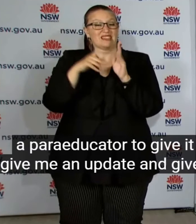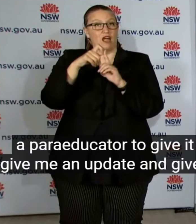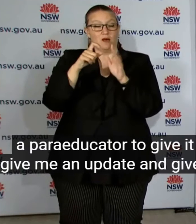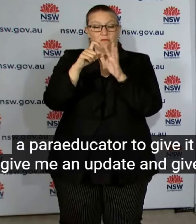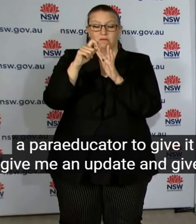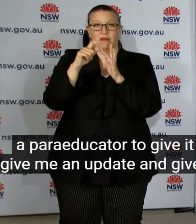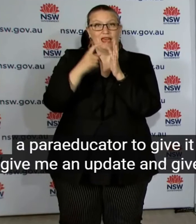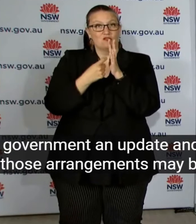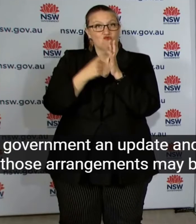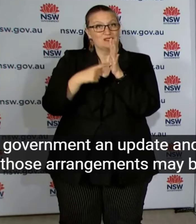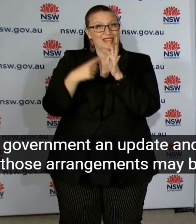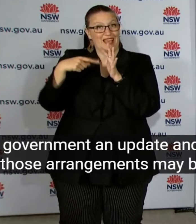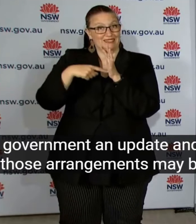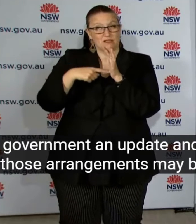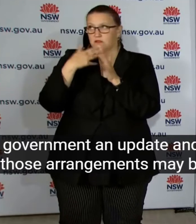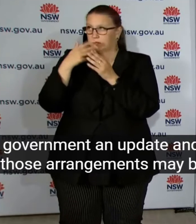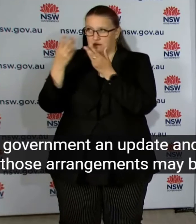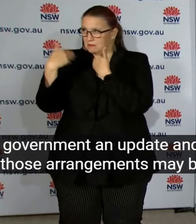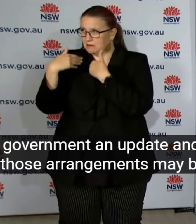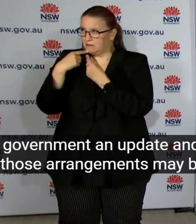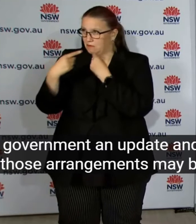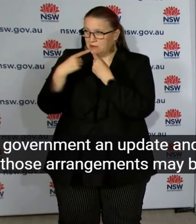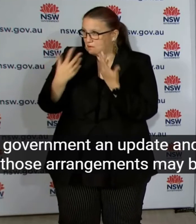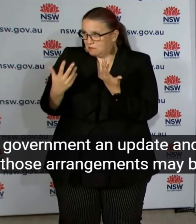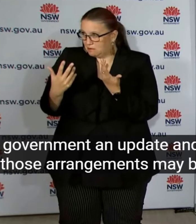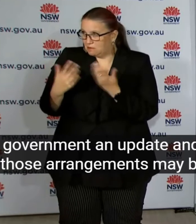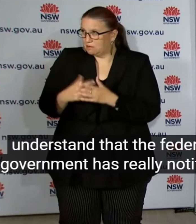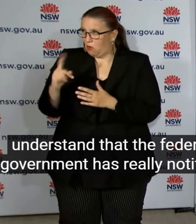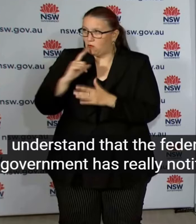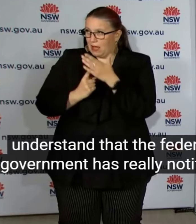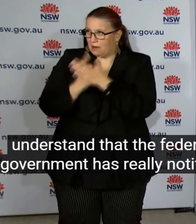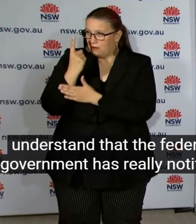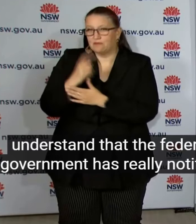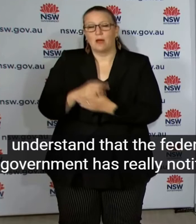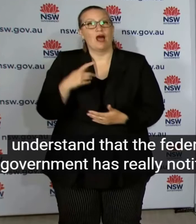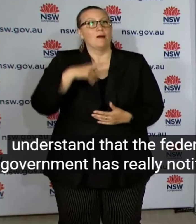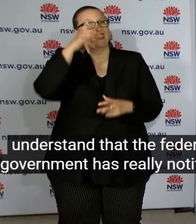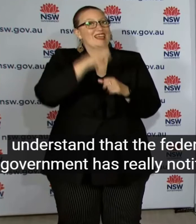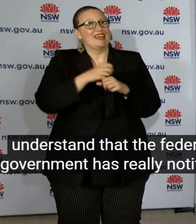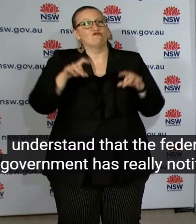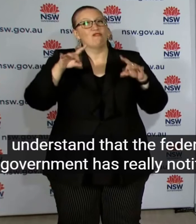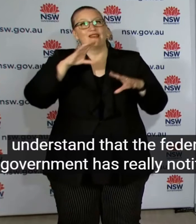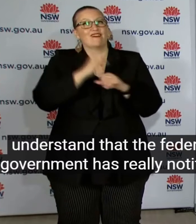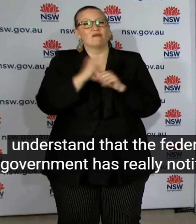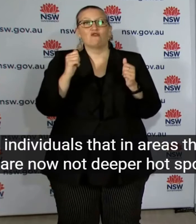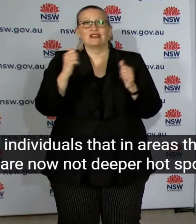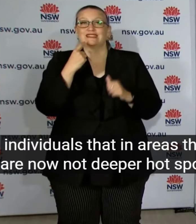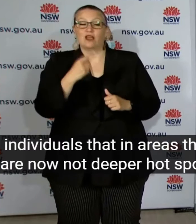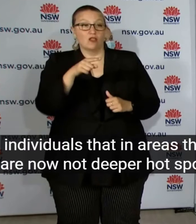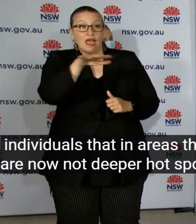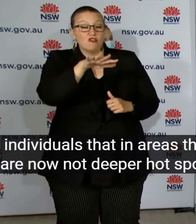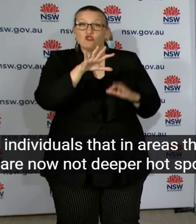notified individuals that in areas that are now not deemed hotspots, that they no longer will be getting those emergency payments. But there, again, I've